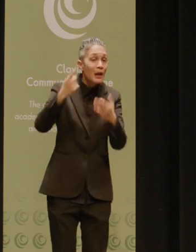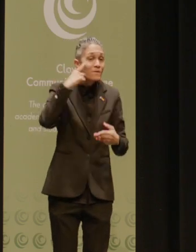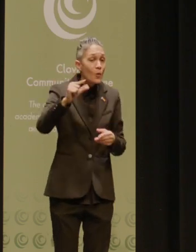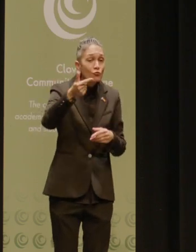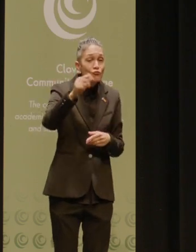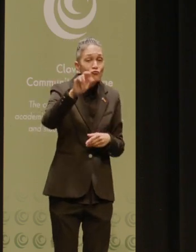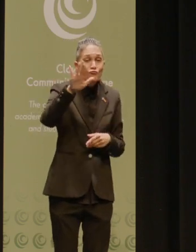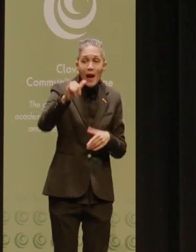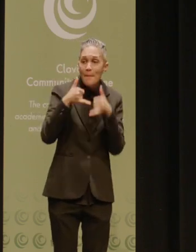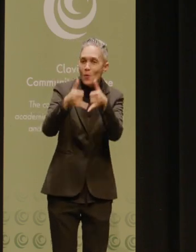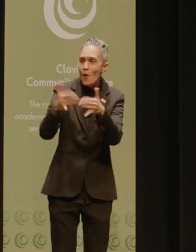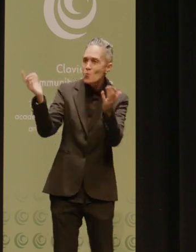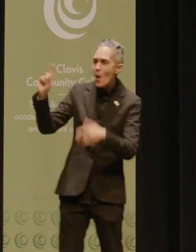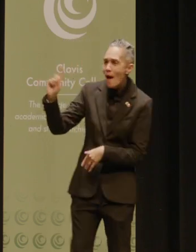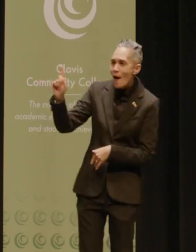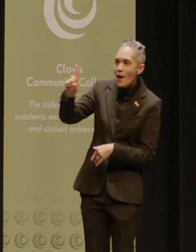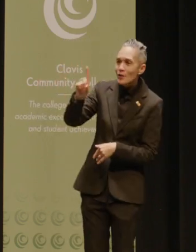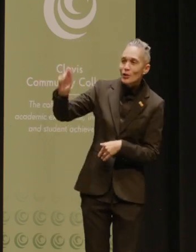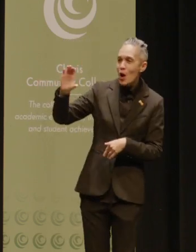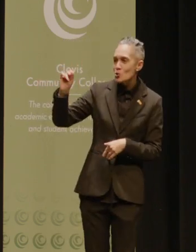Cooper here today? Dr. Cooper,